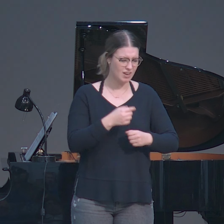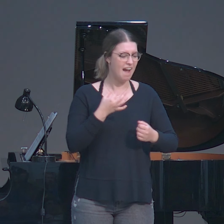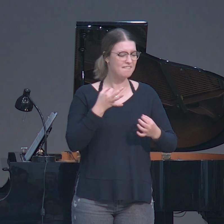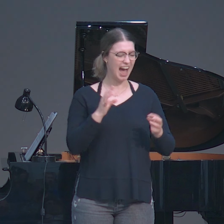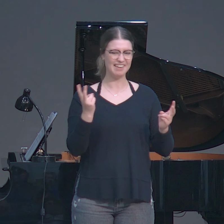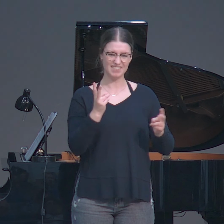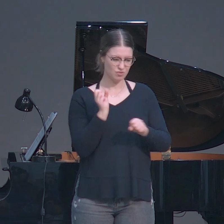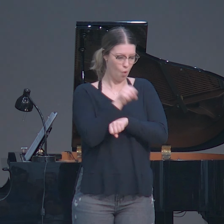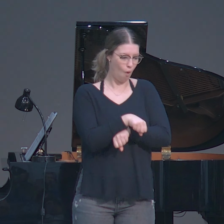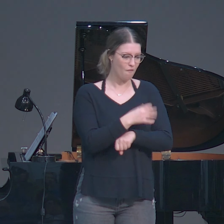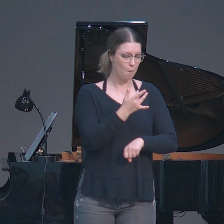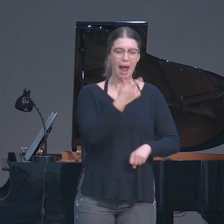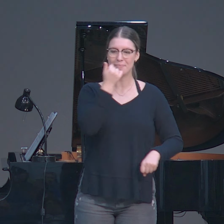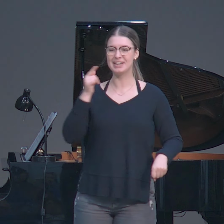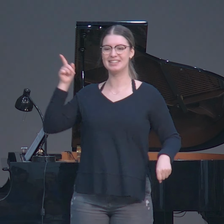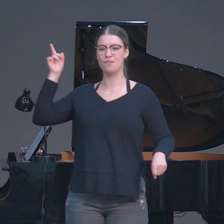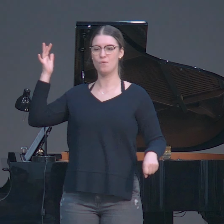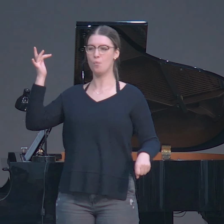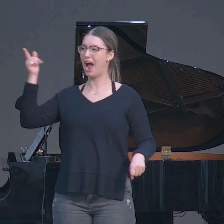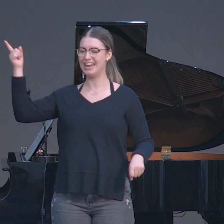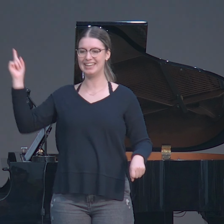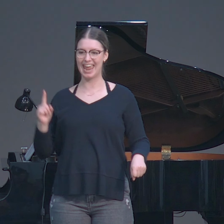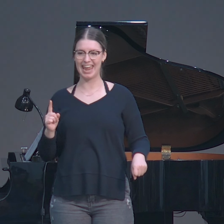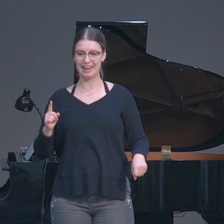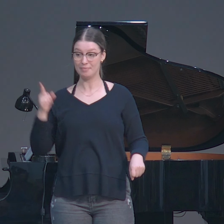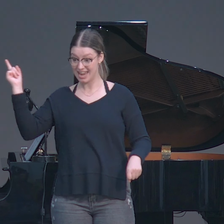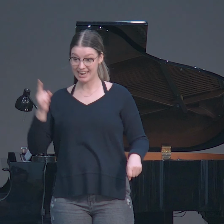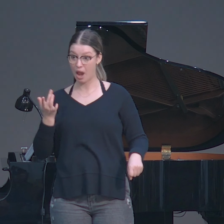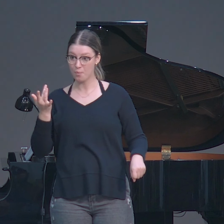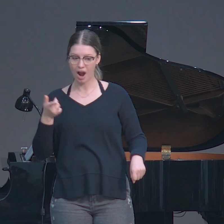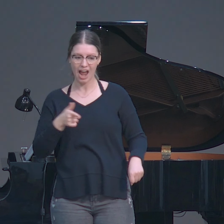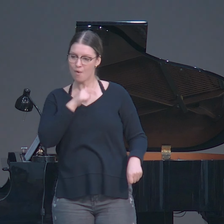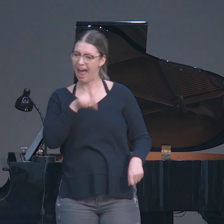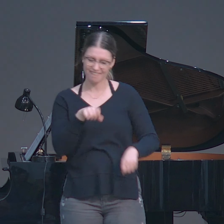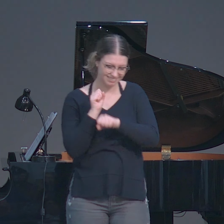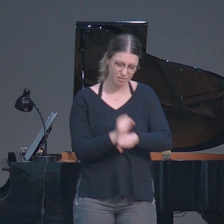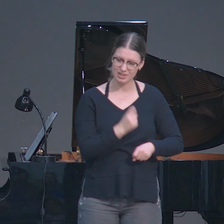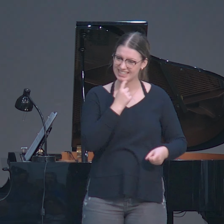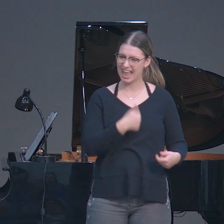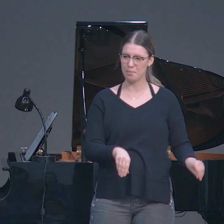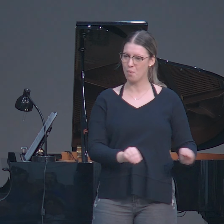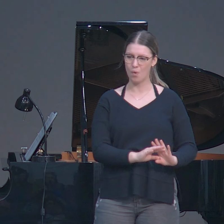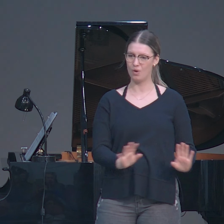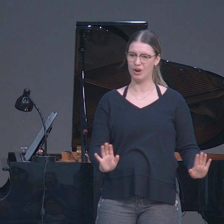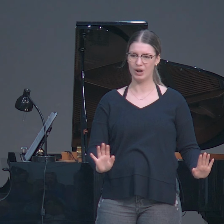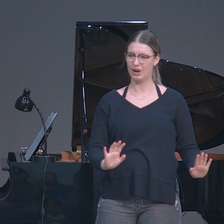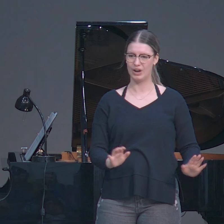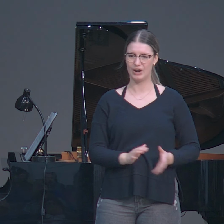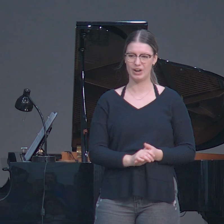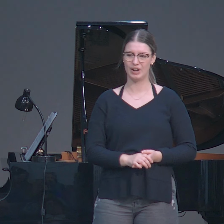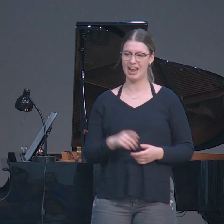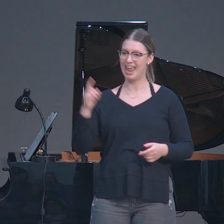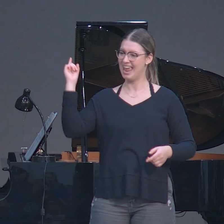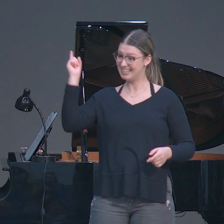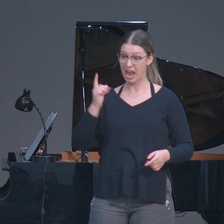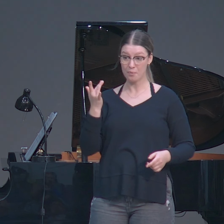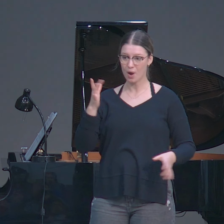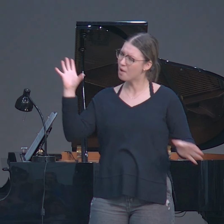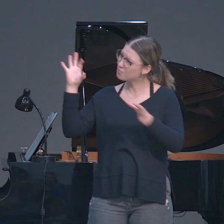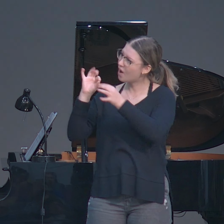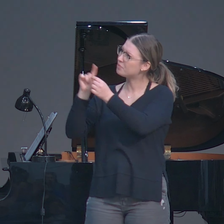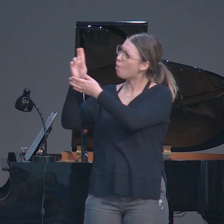Jesus came so that you would no longer be enslaved to sin. Jesus came to reconcile you to a